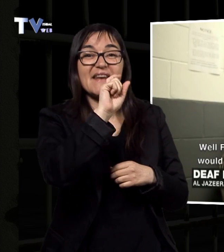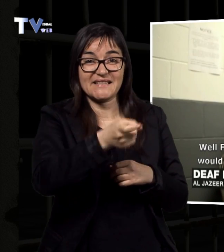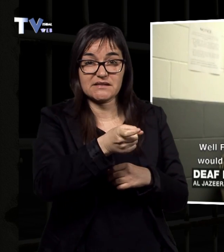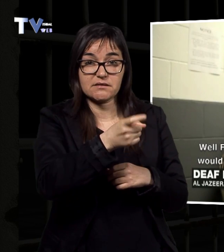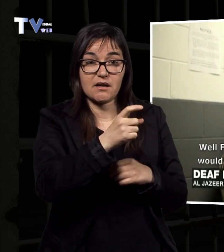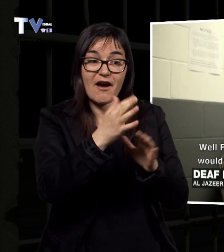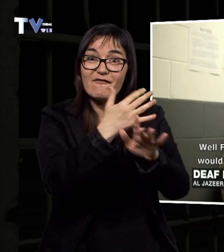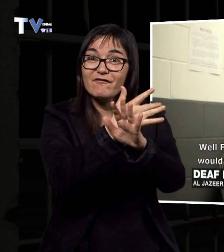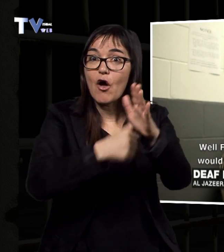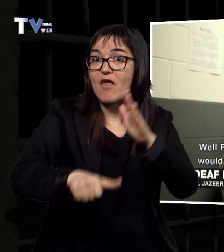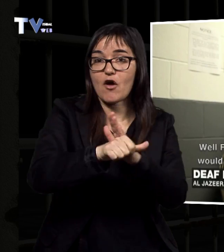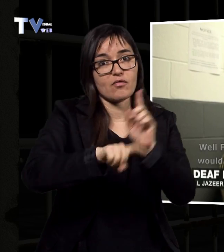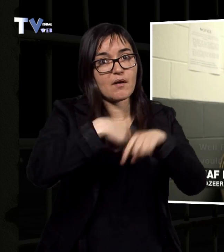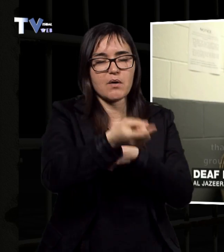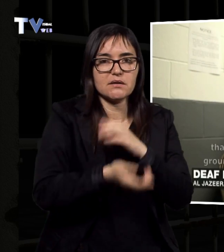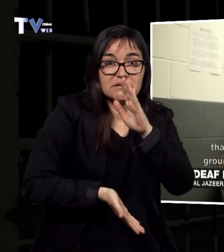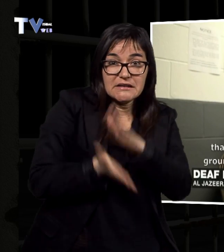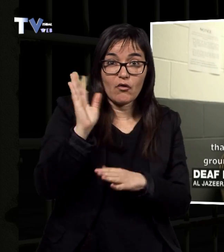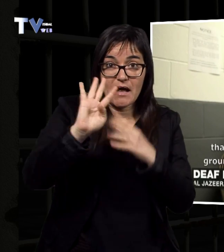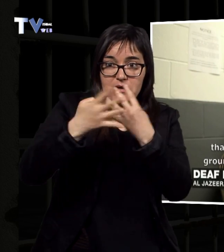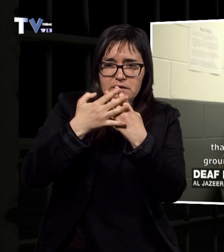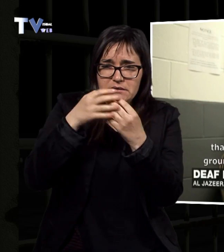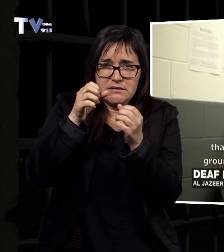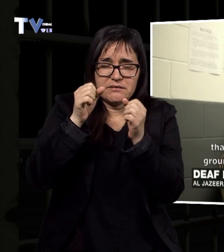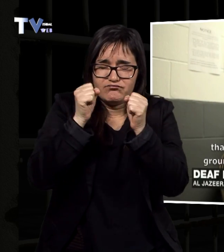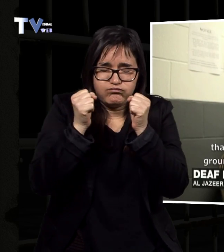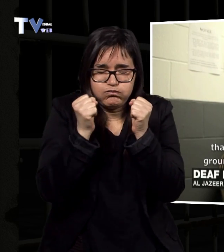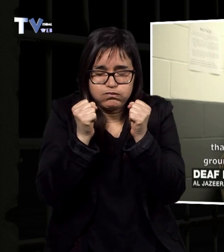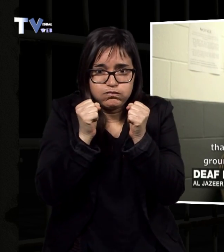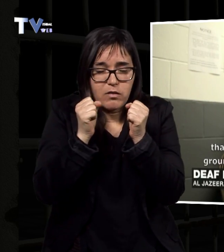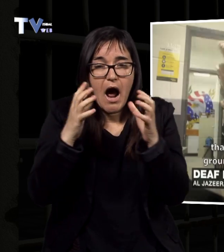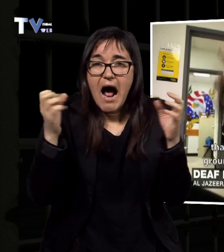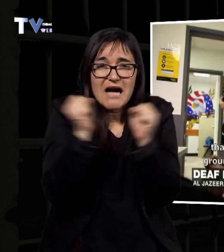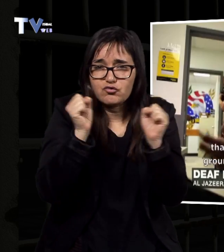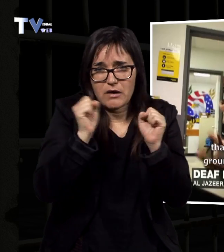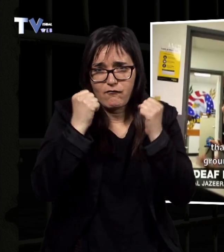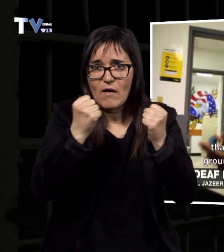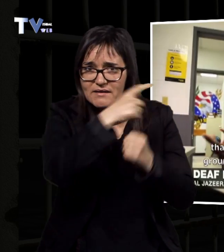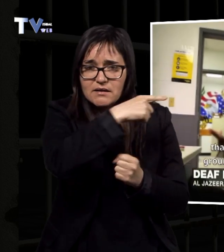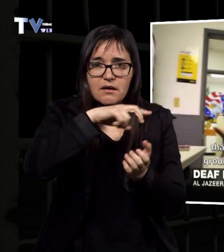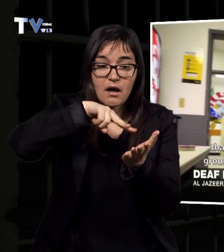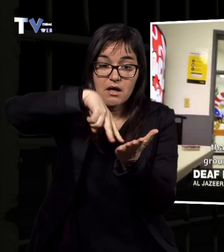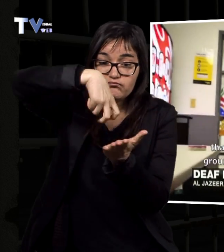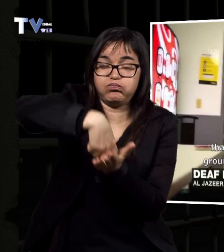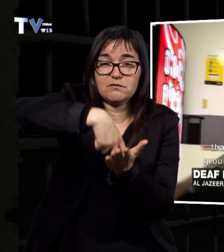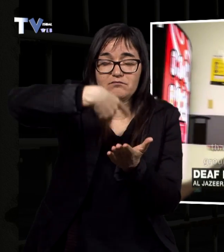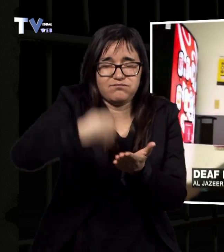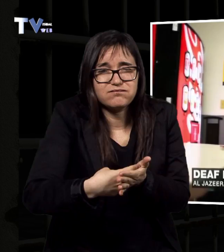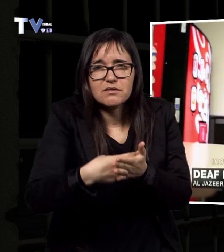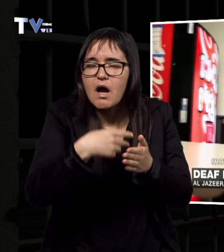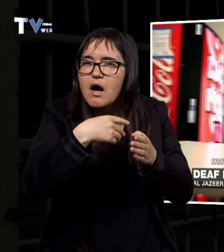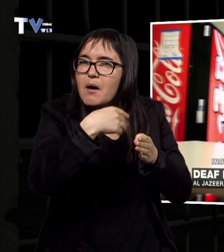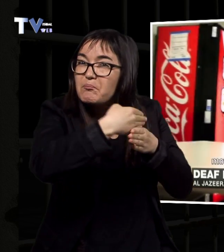raped, would get in his cell, and he was so scared that he would get down close to the ground and he would